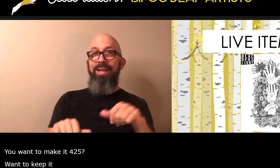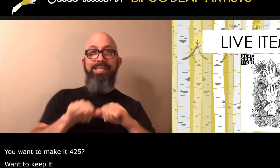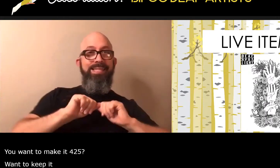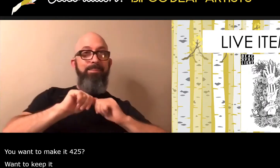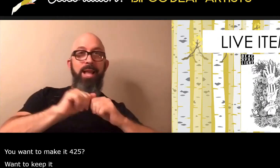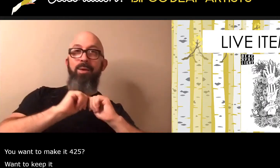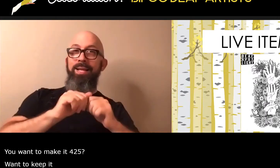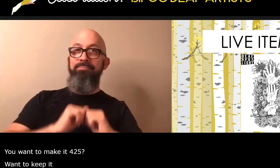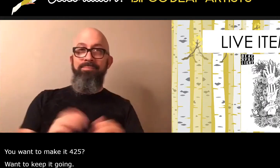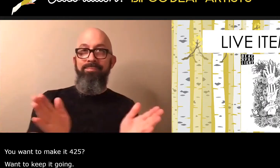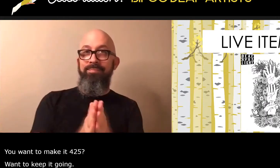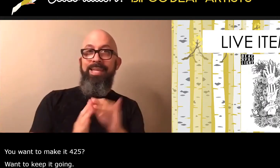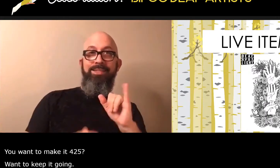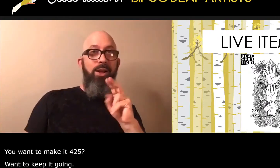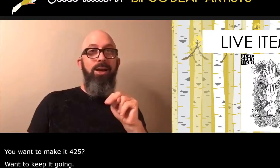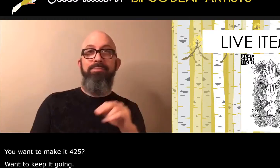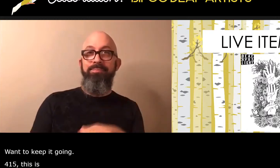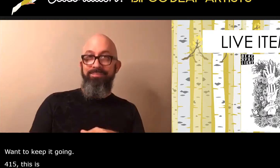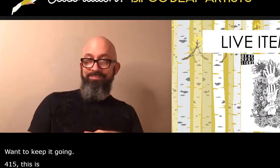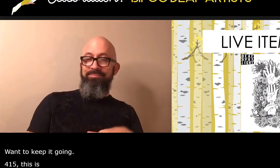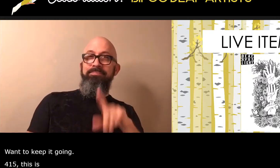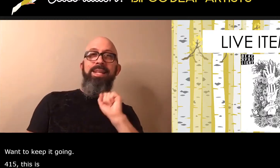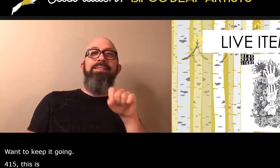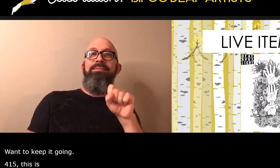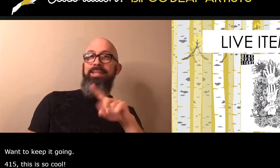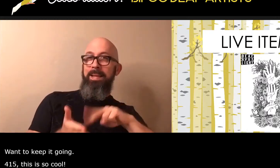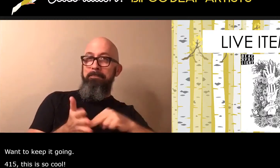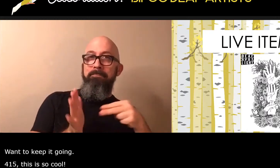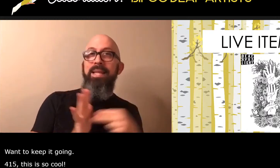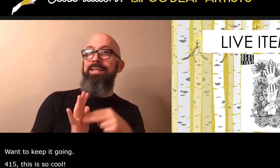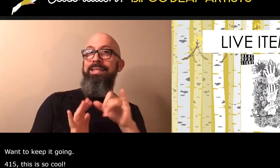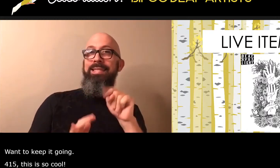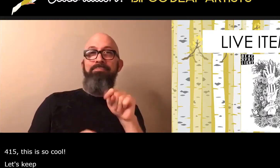415. This is so cool. Let's keep going, guys. Let's keep it on.